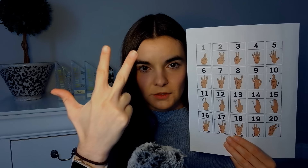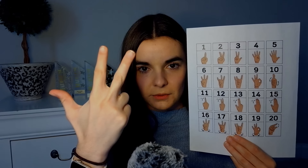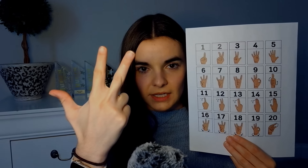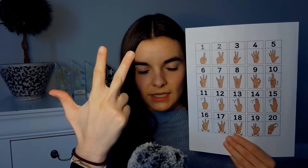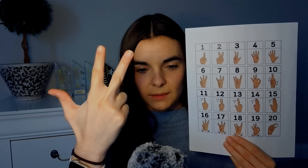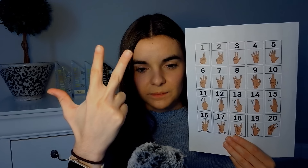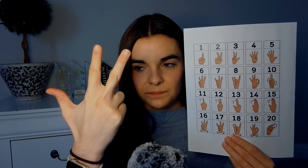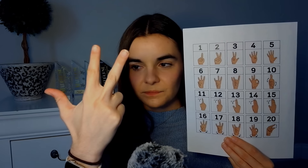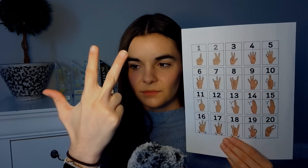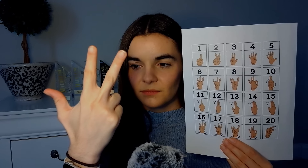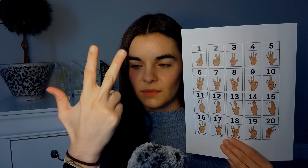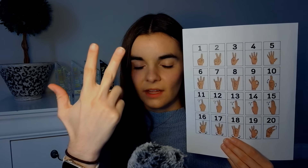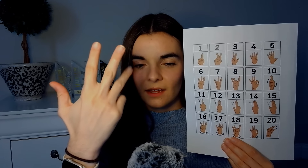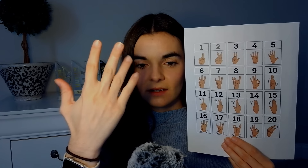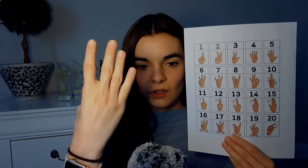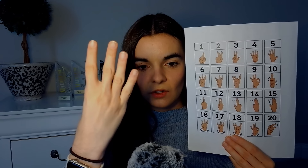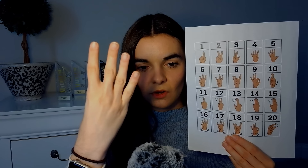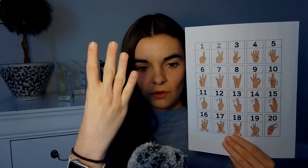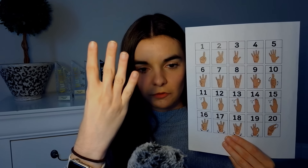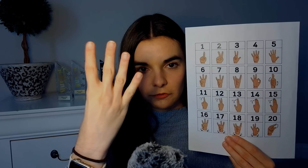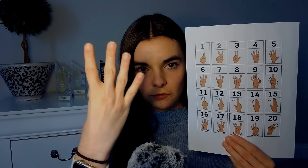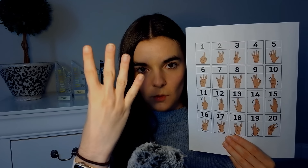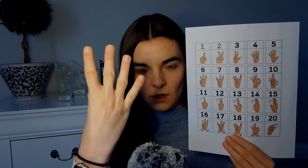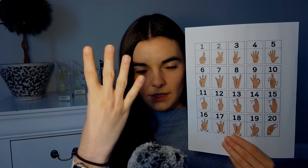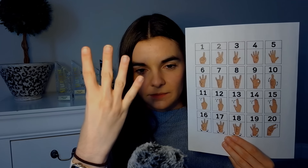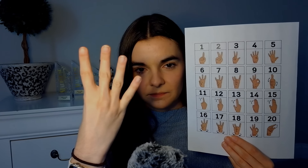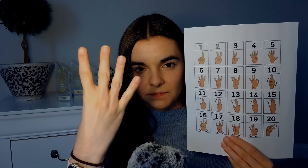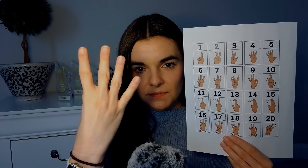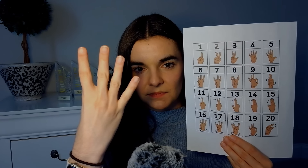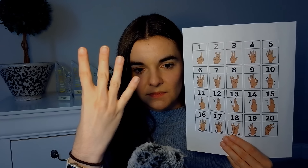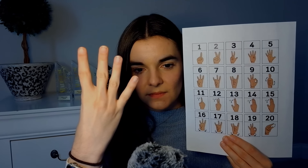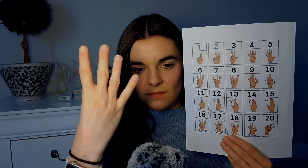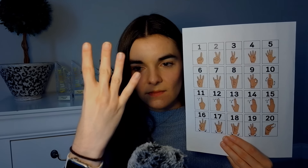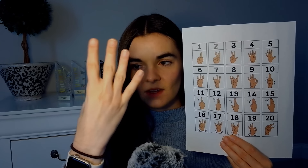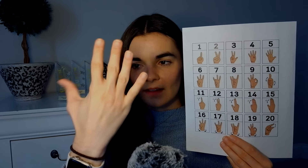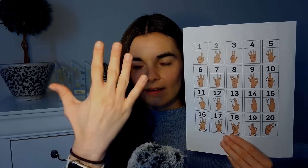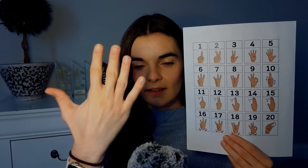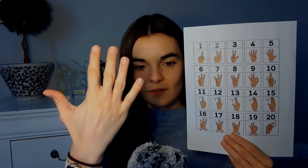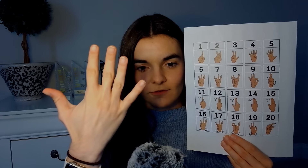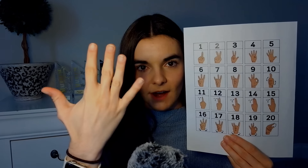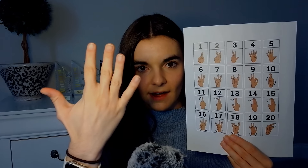3, 4, 5,